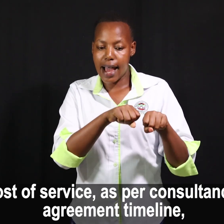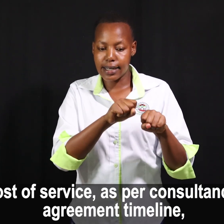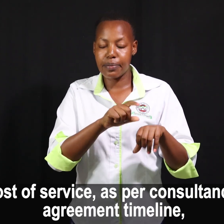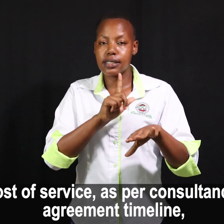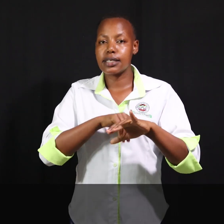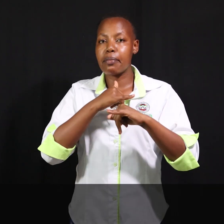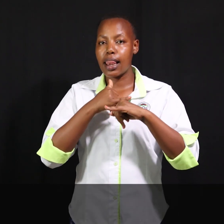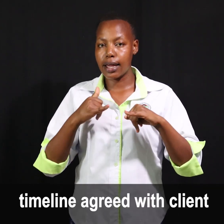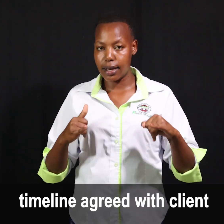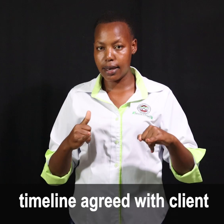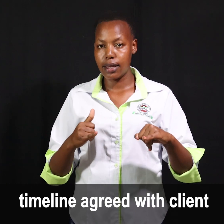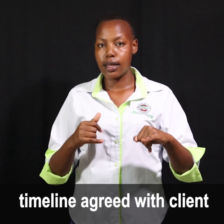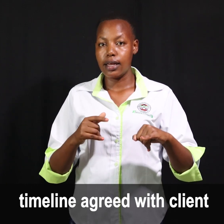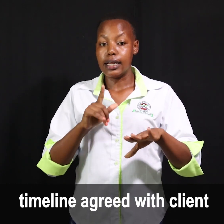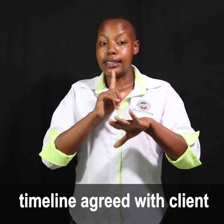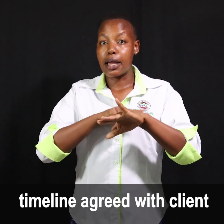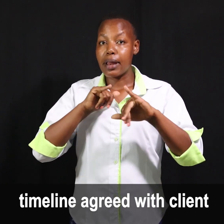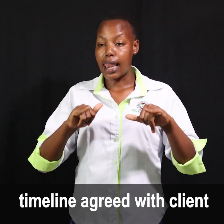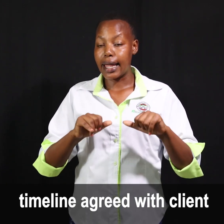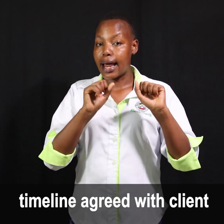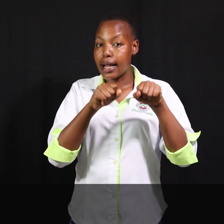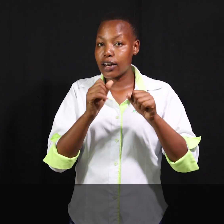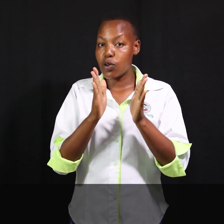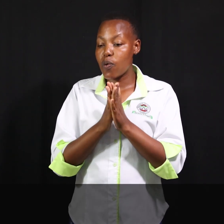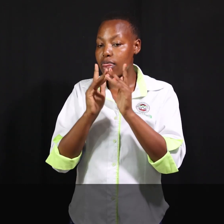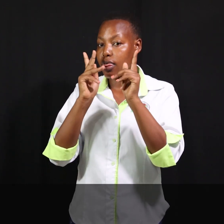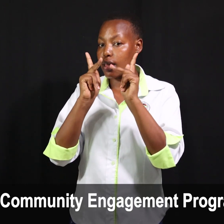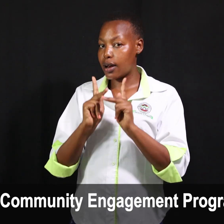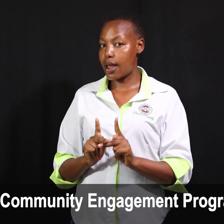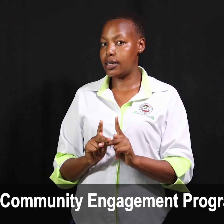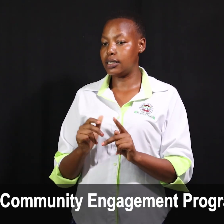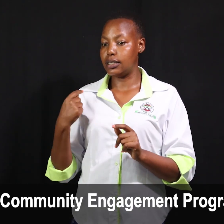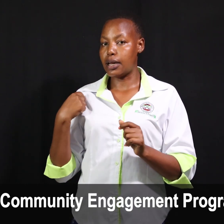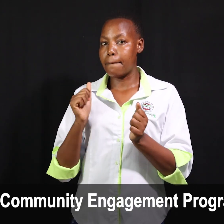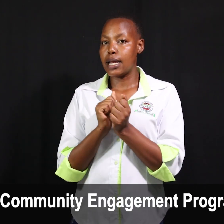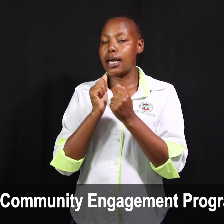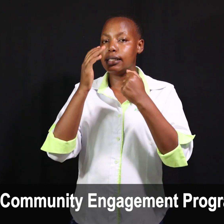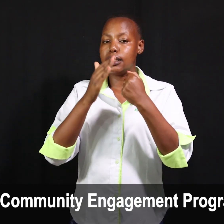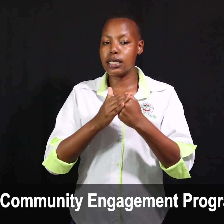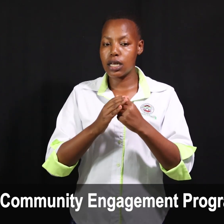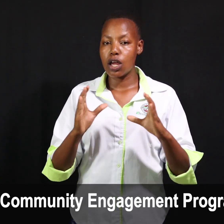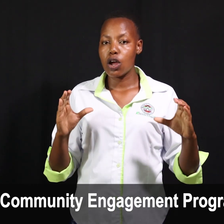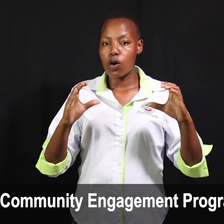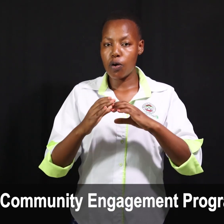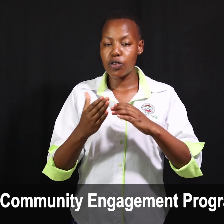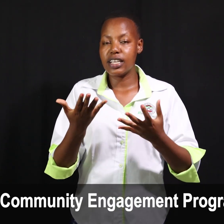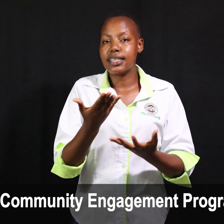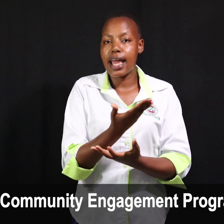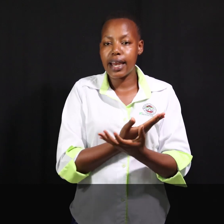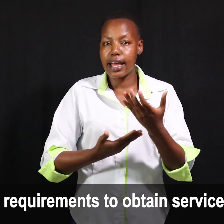Timeline agreed with client. 19. Community engagement programs.